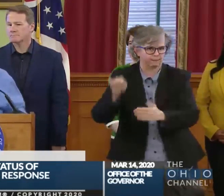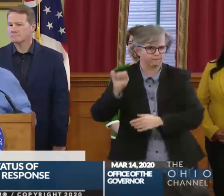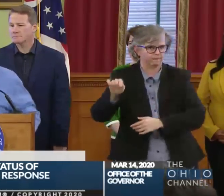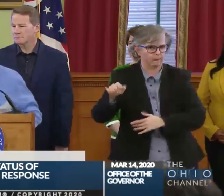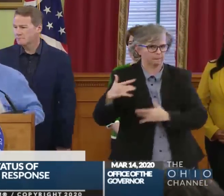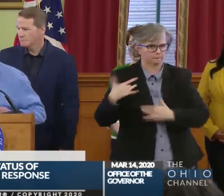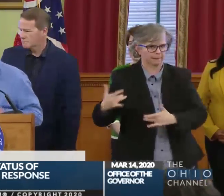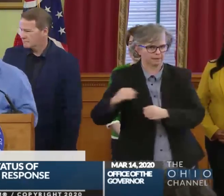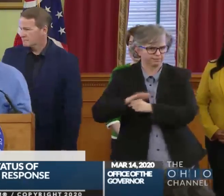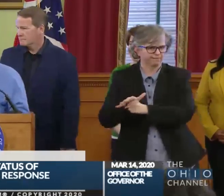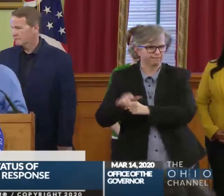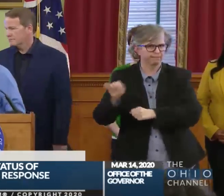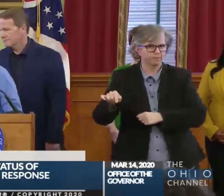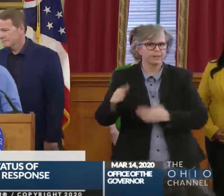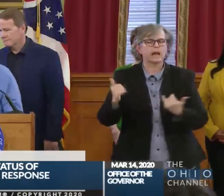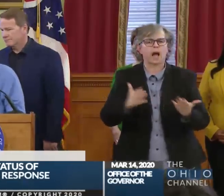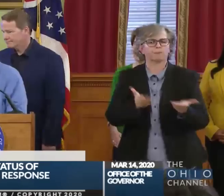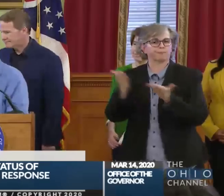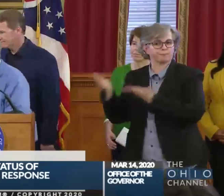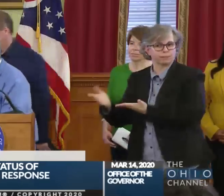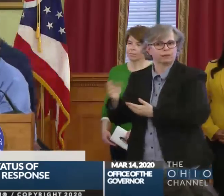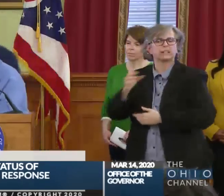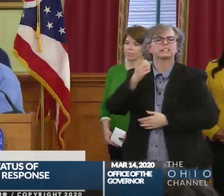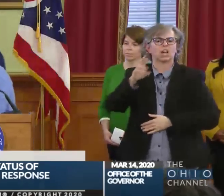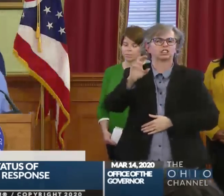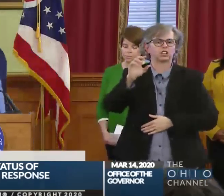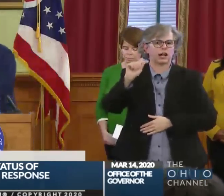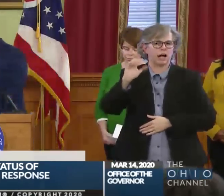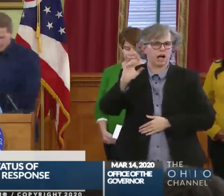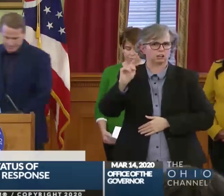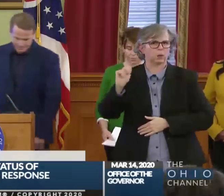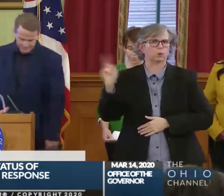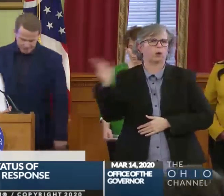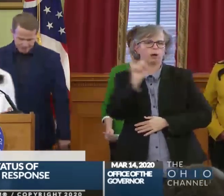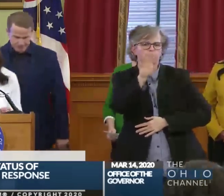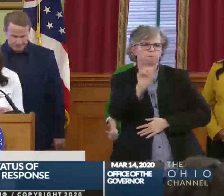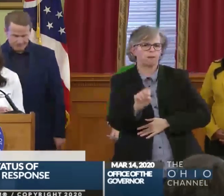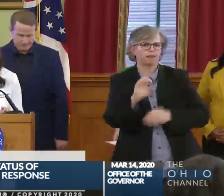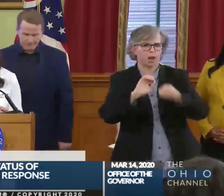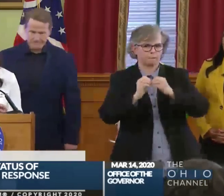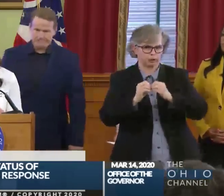up and give us some figures and some comments. Amy? Okay, thank you, sir.